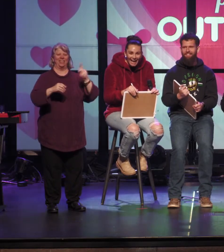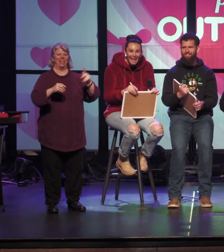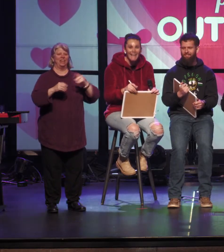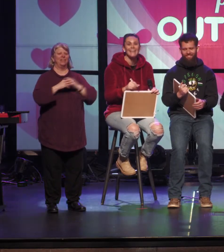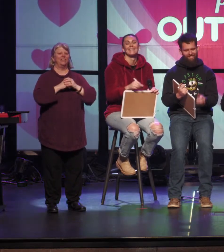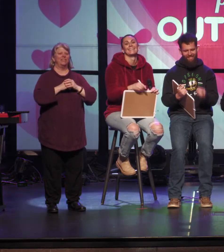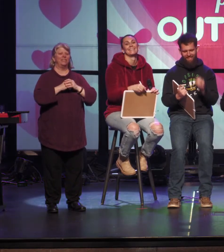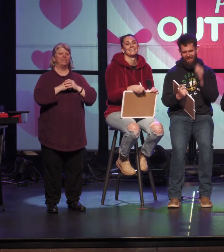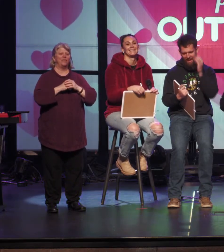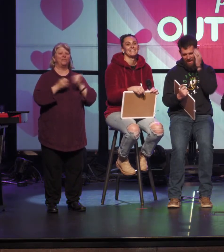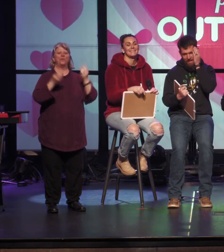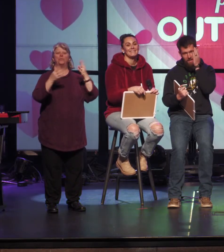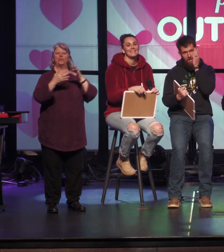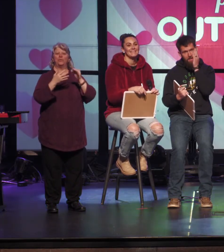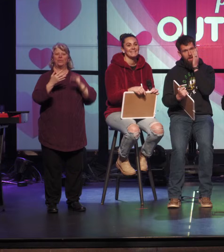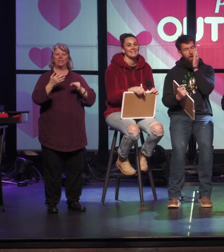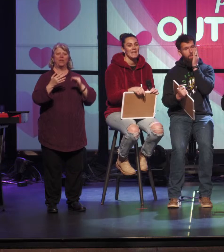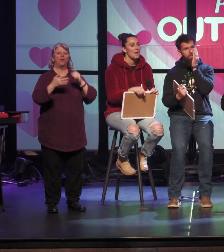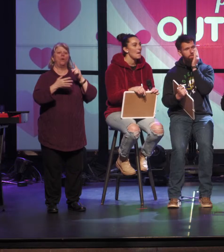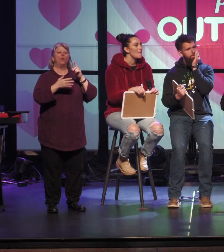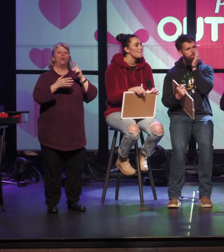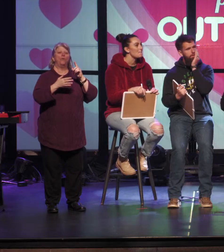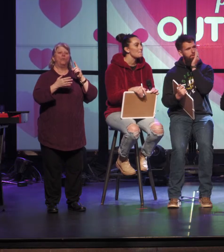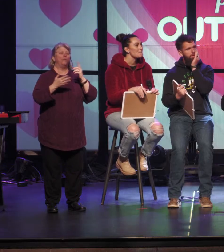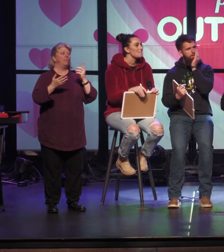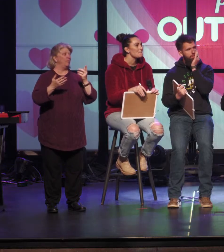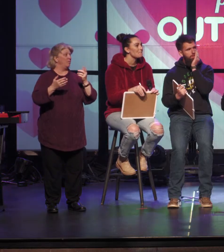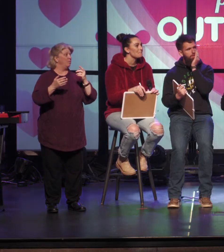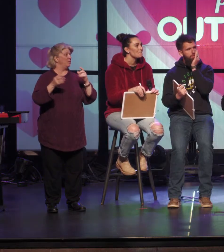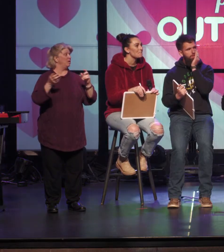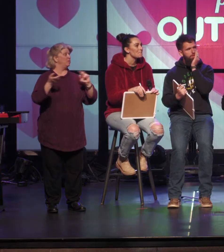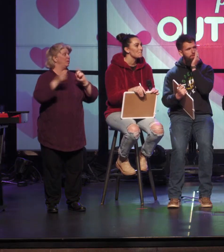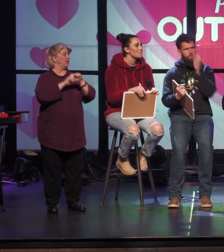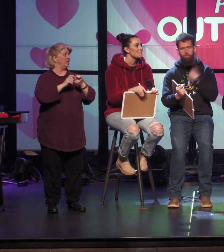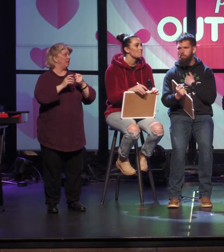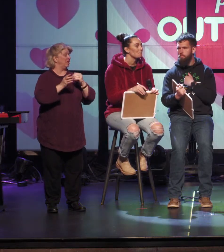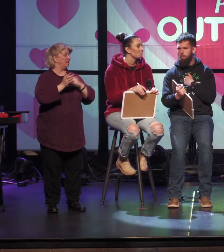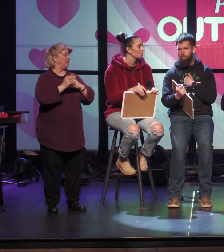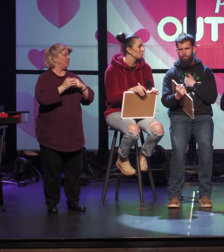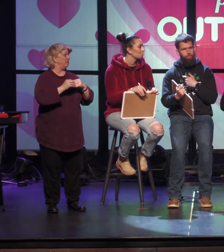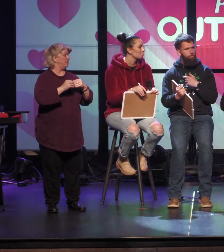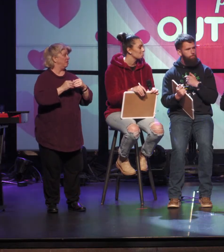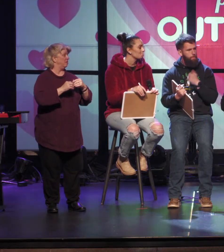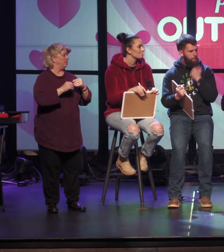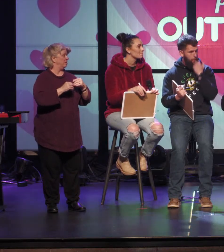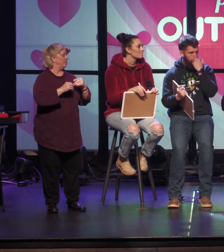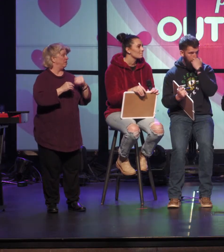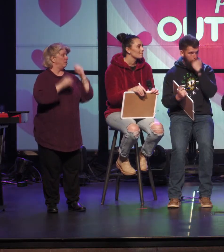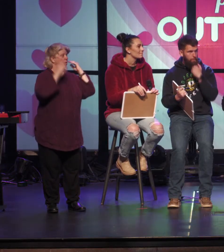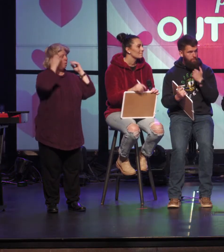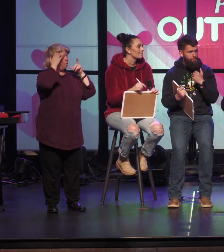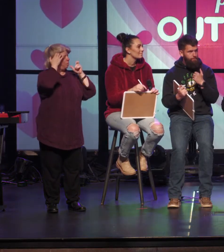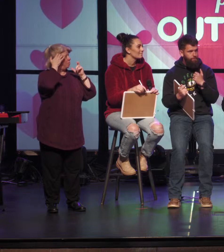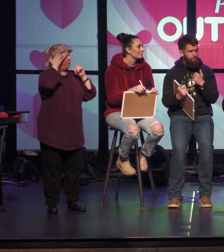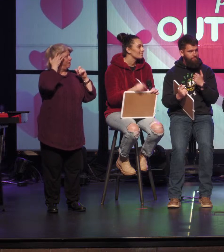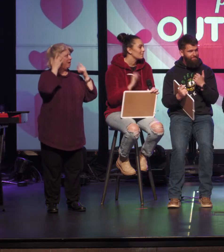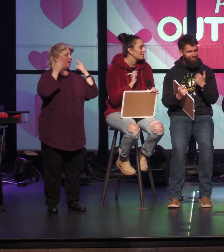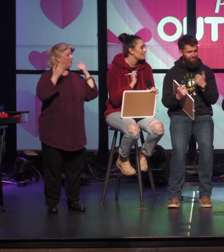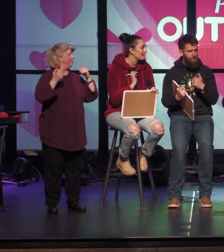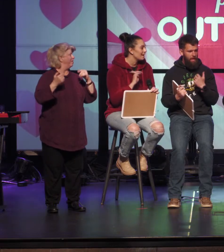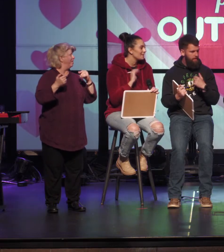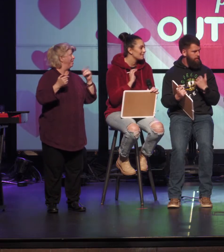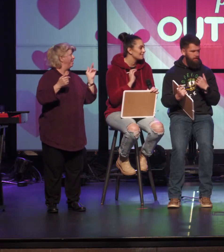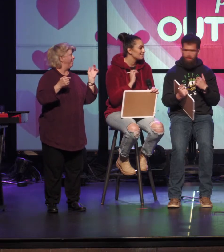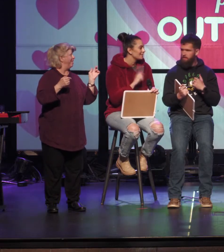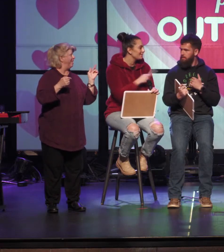We're gonna make these multiple choice. Okay, here we go. We're switching again. All right. So everybody know who's writing for who, because I don't. I